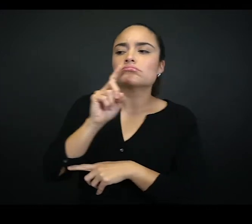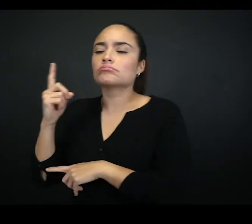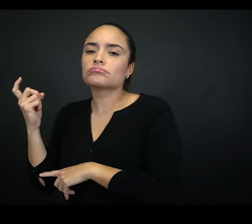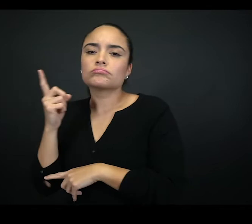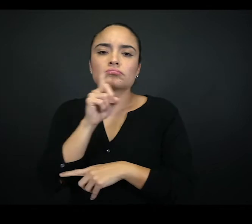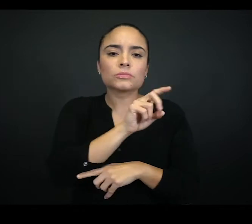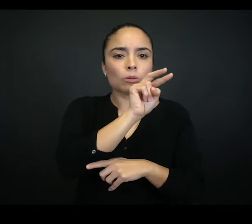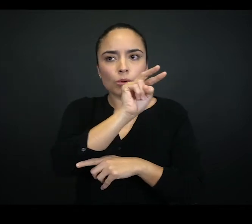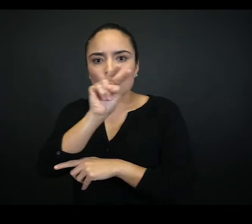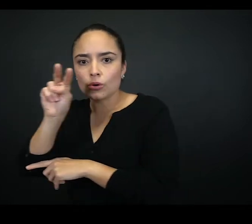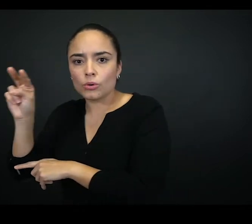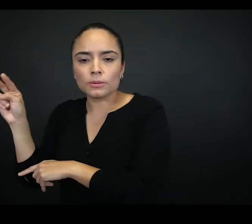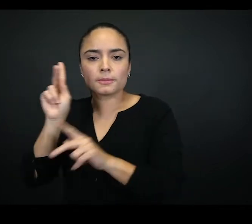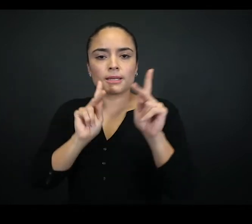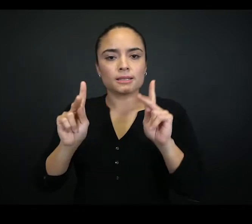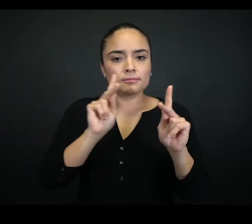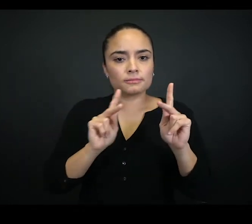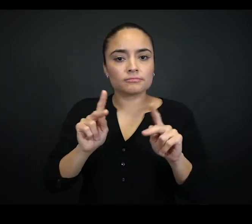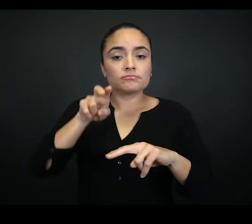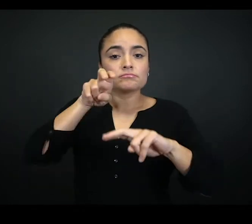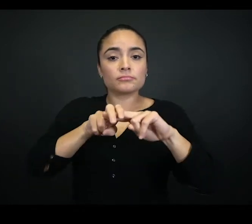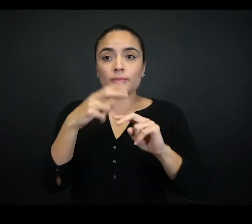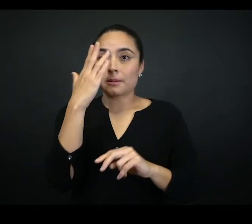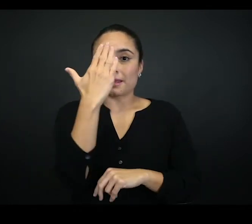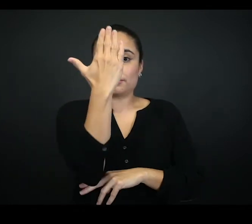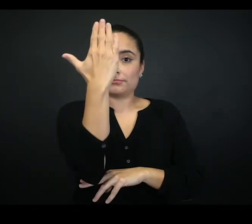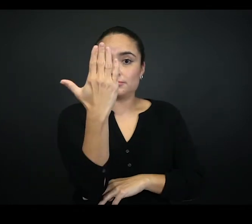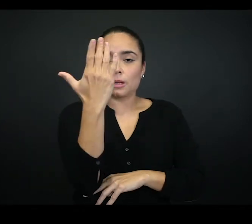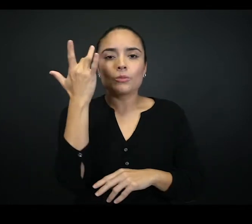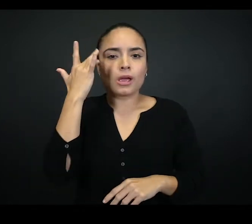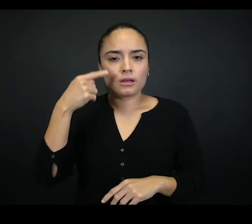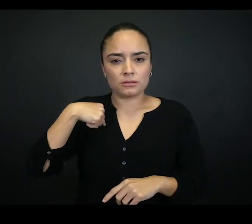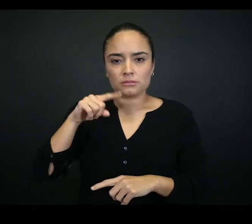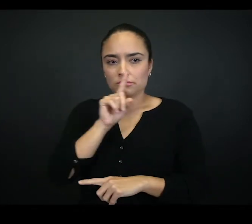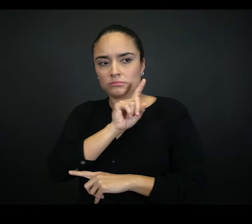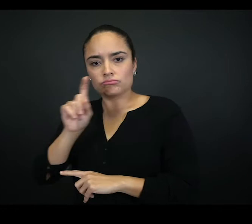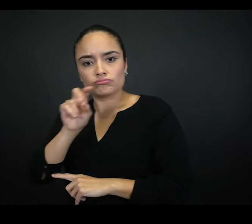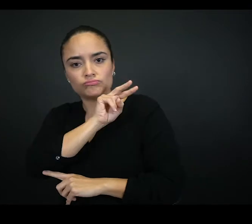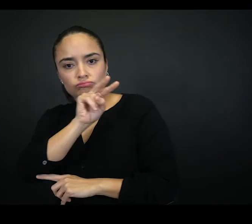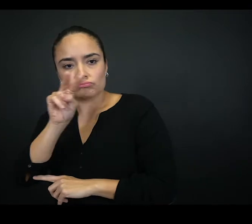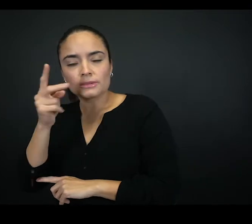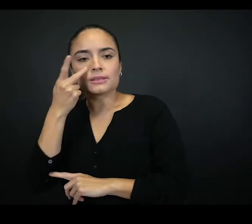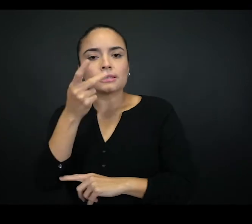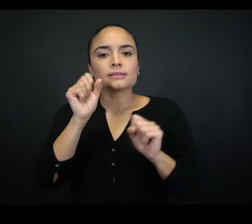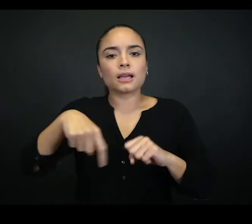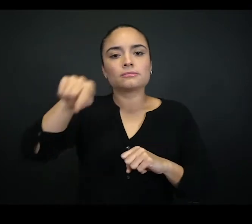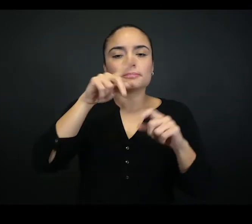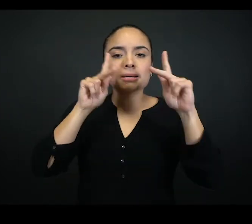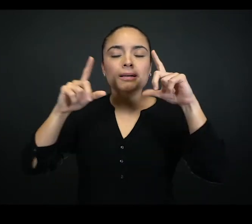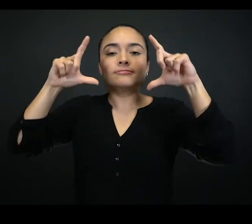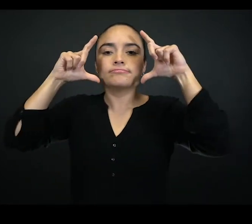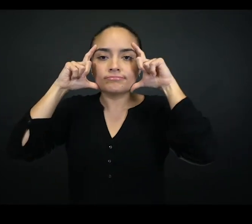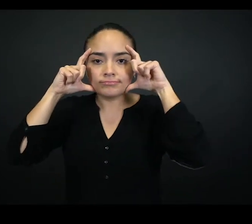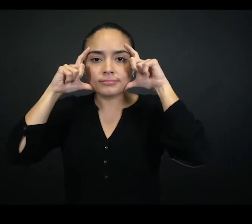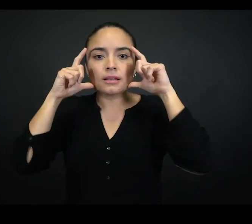that we can see the front of people to monitor if they look like they're starting to go down. Do they need